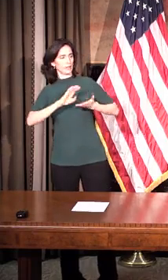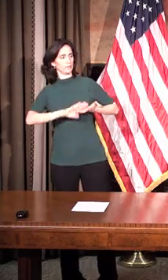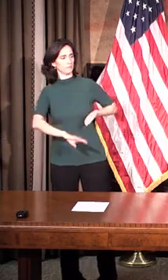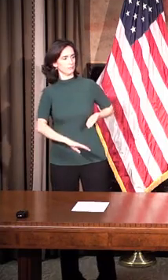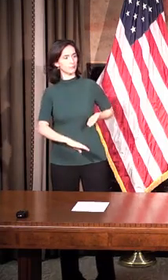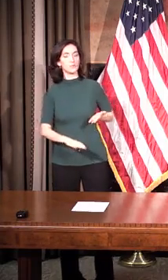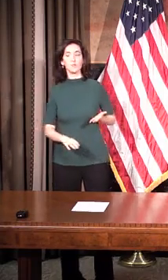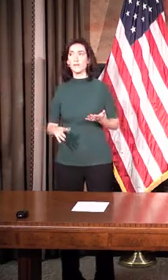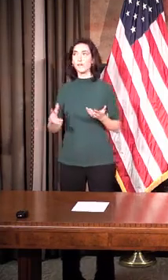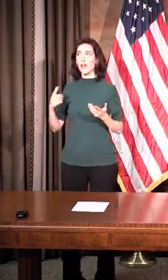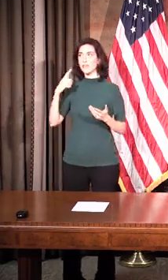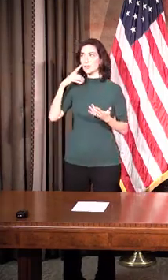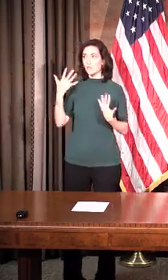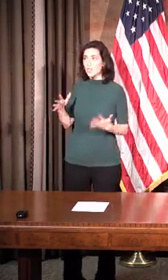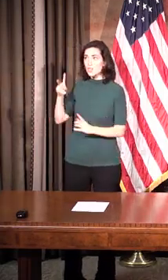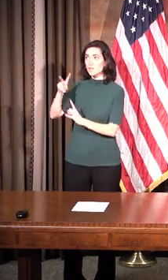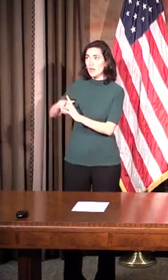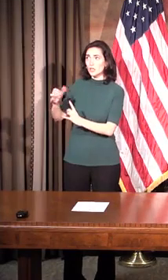think it has been filed.